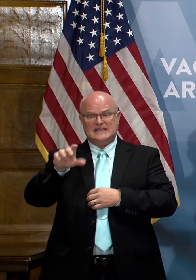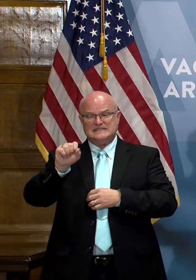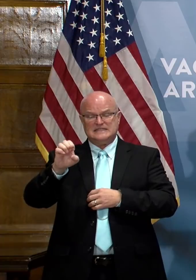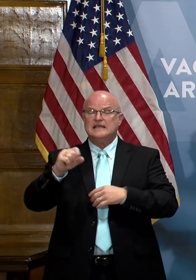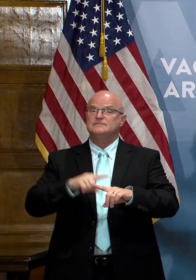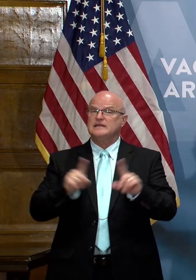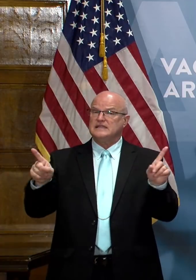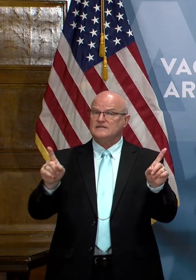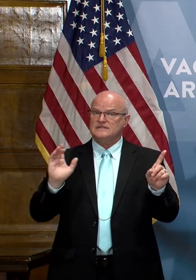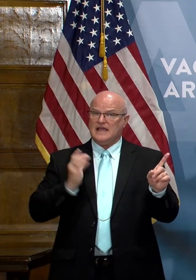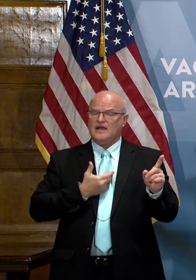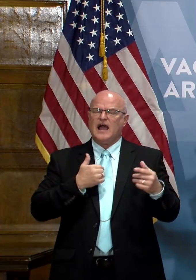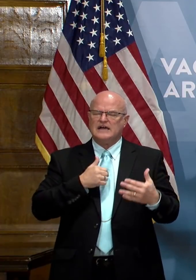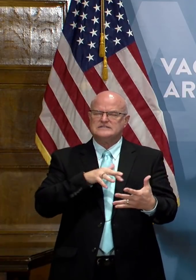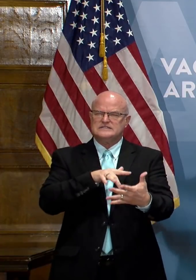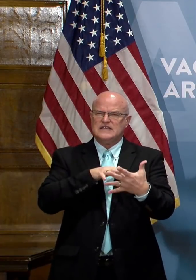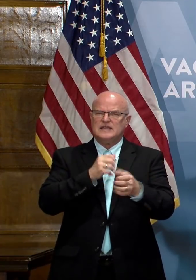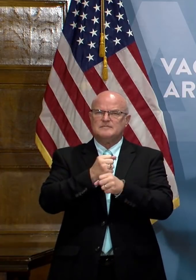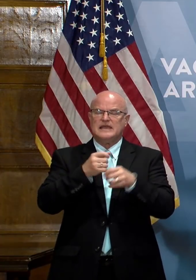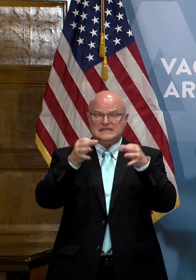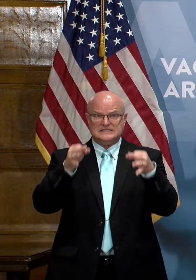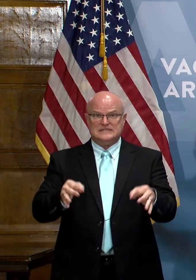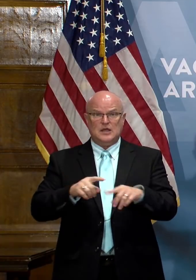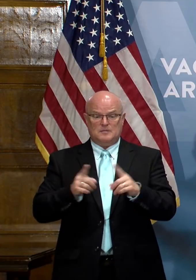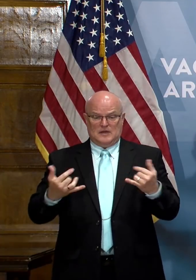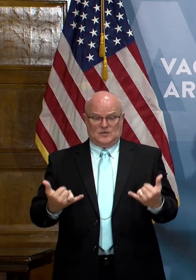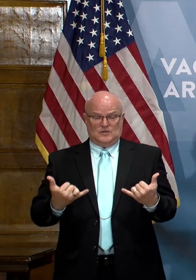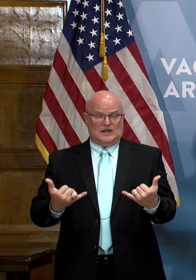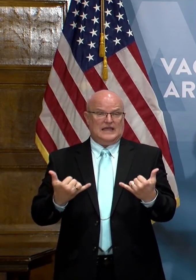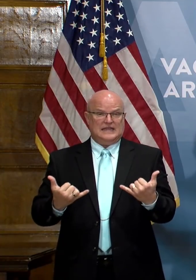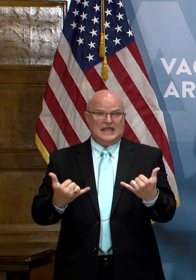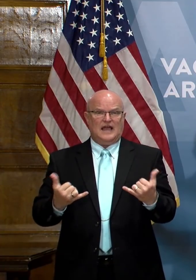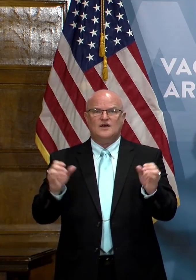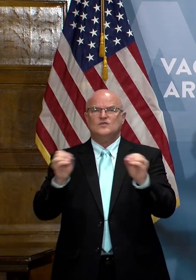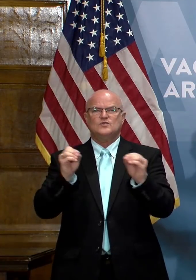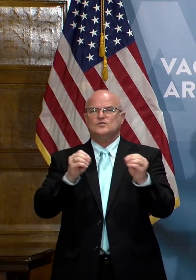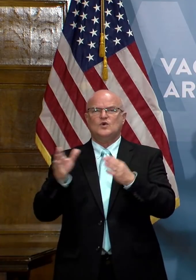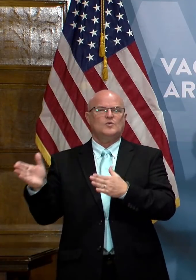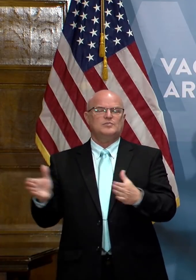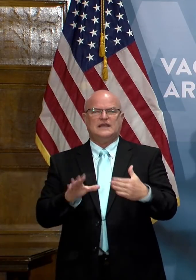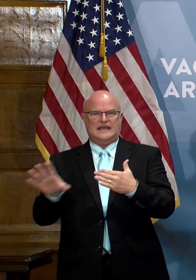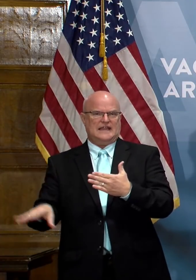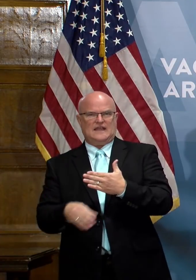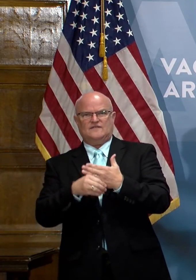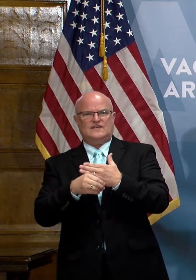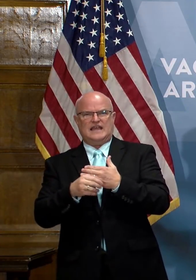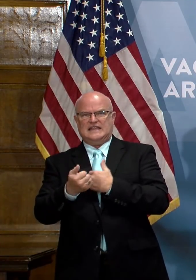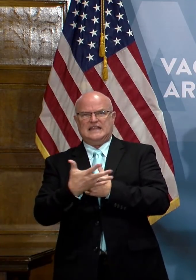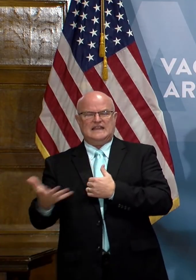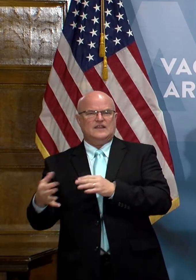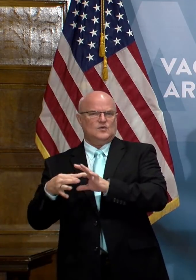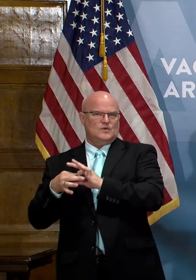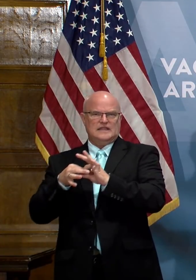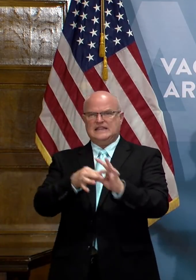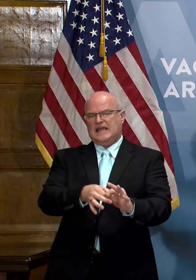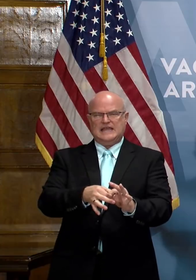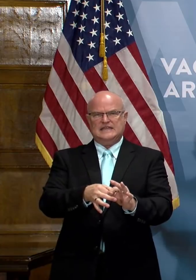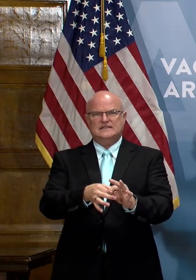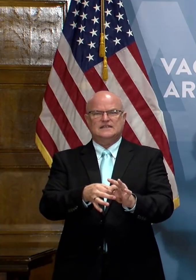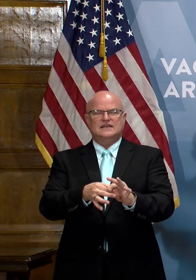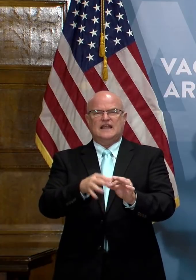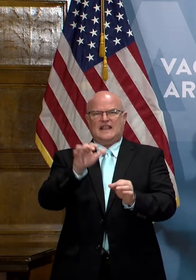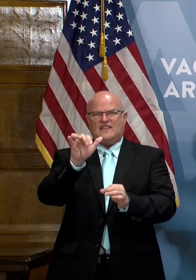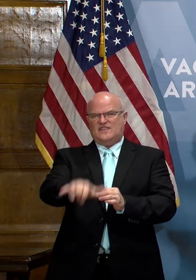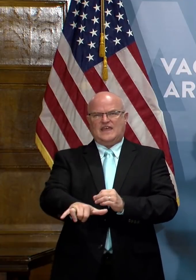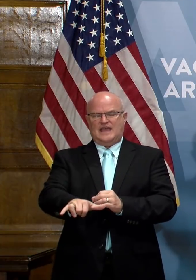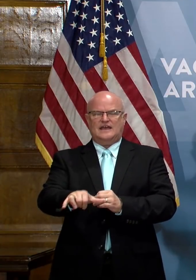makes a difference. I'll study that and make a decision, but at this point, there's no intention of adding anything related to